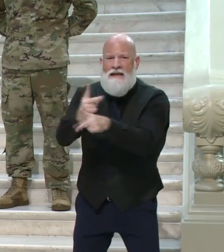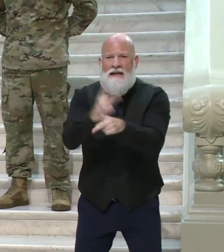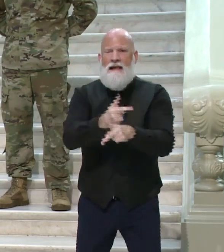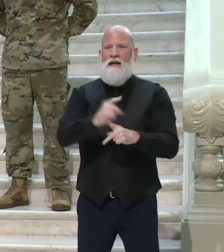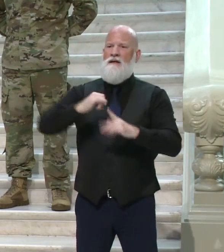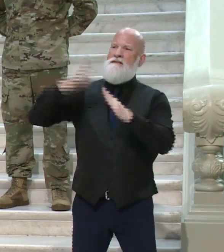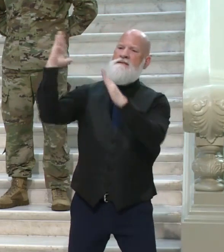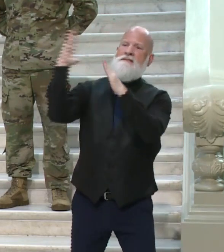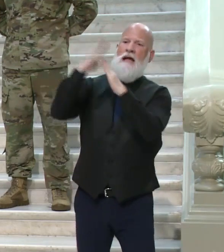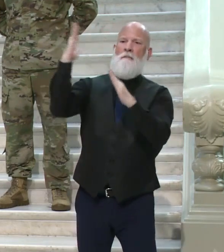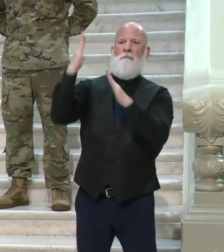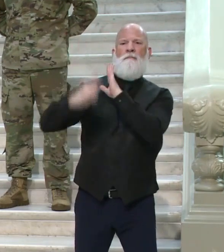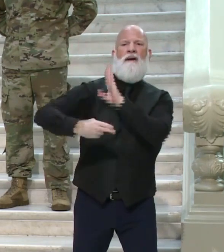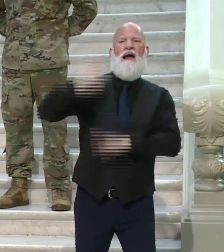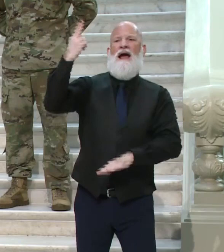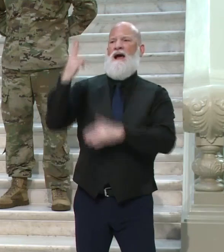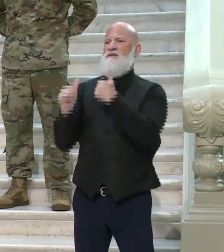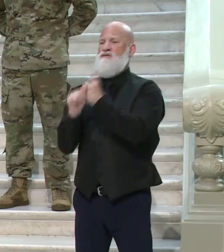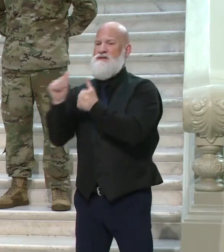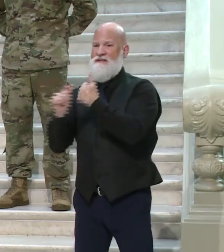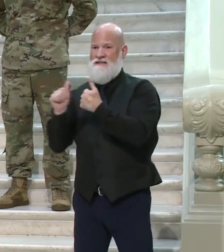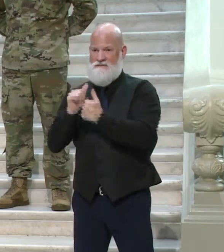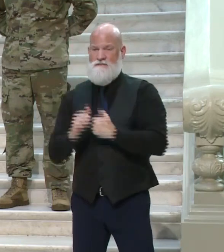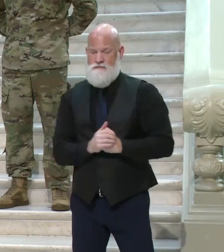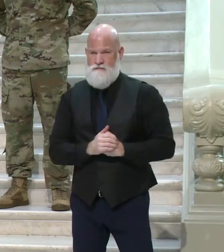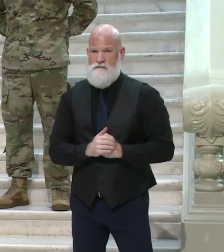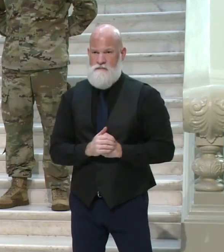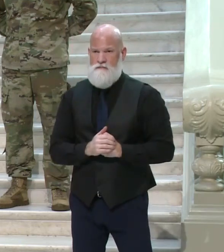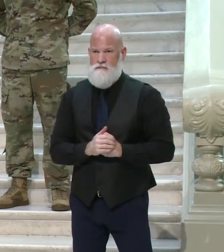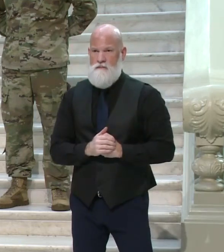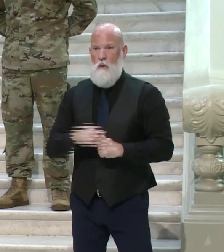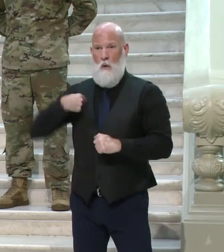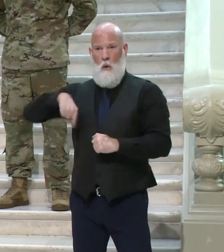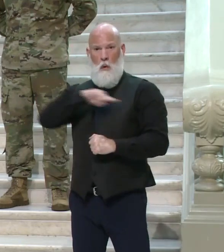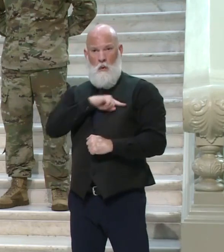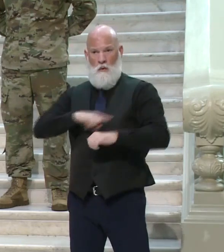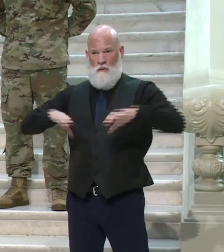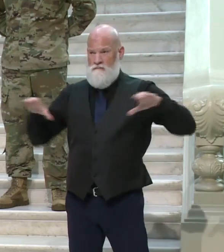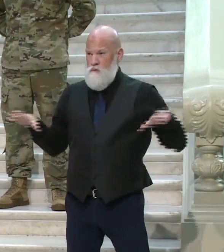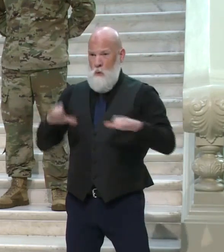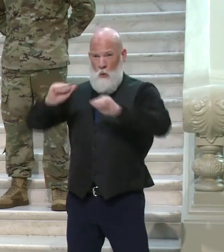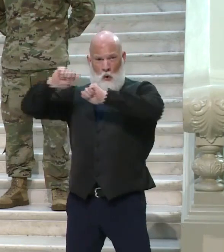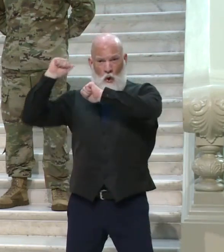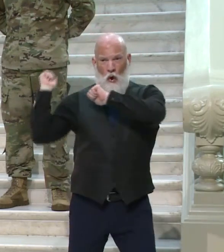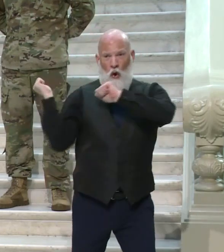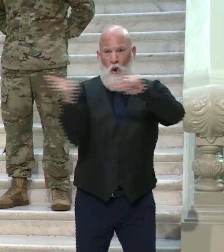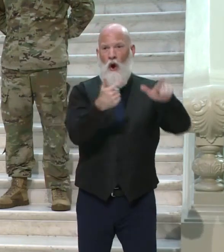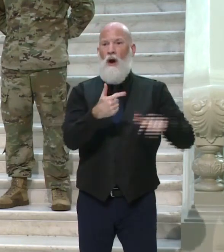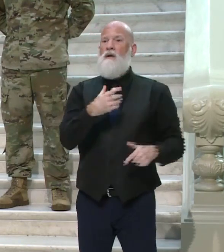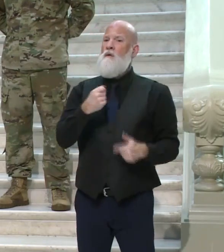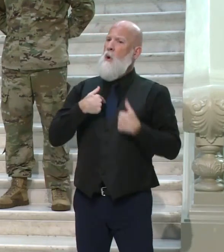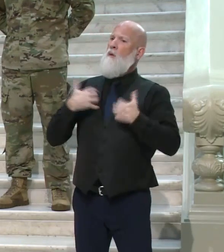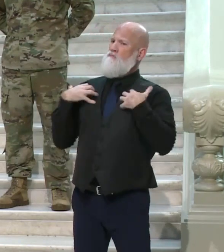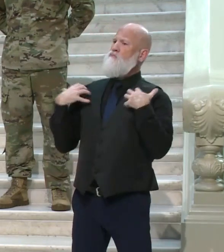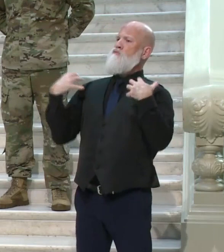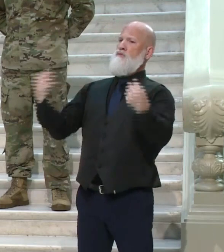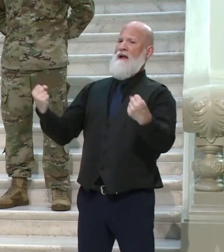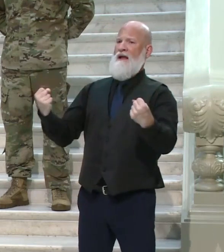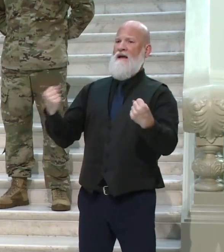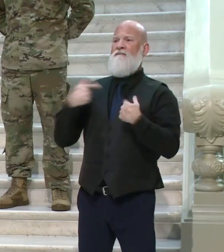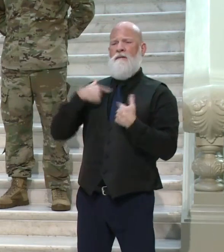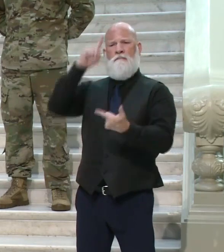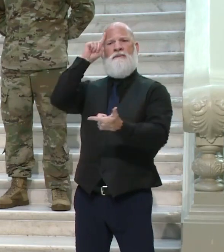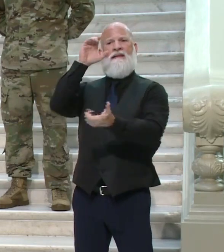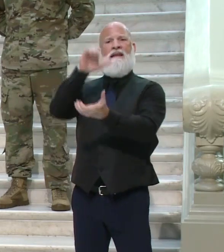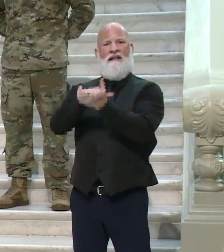to this evil disease. And if we do, I am confident that together we will defeat